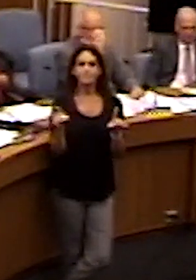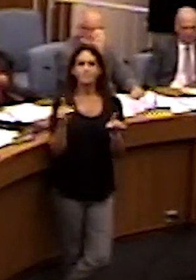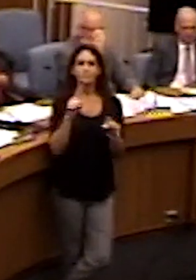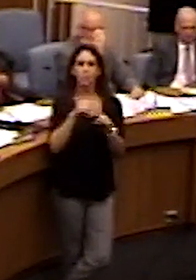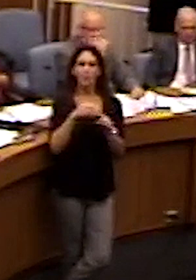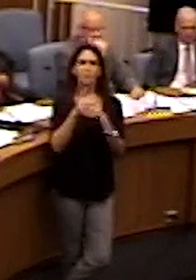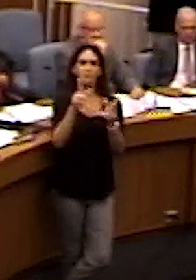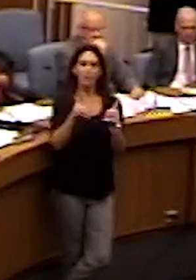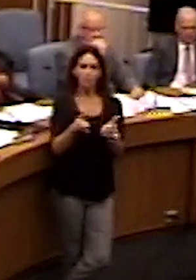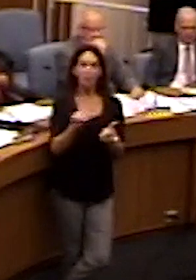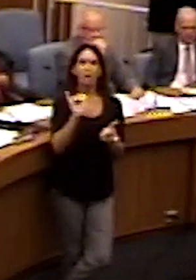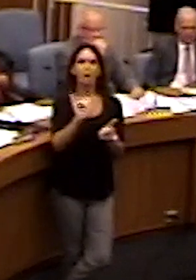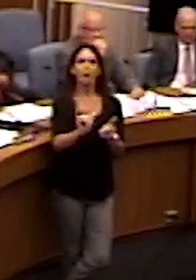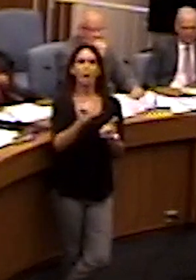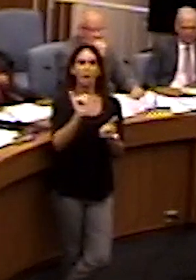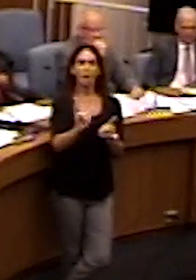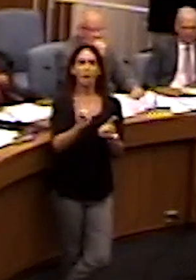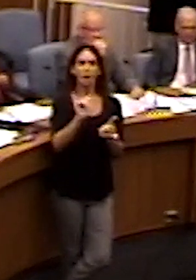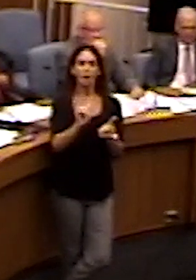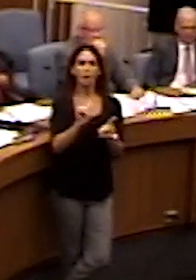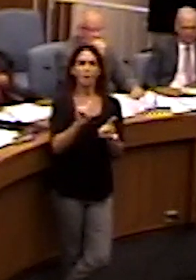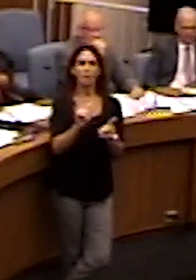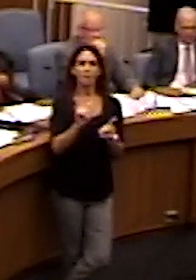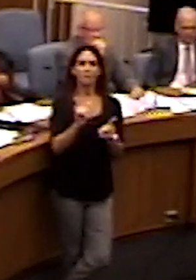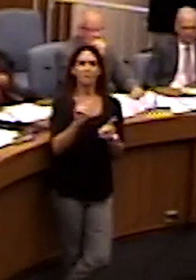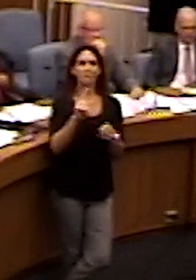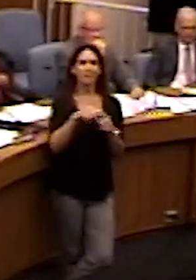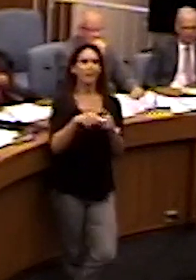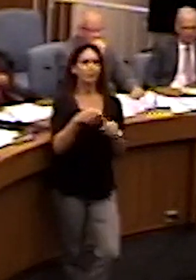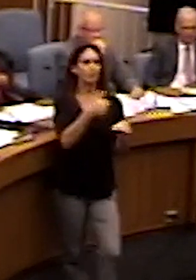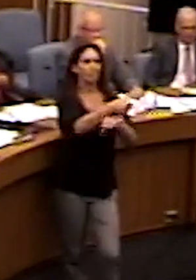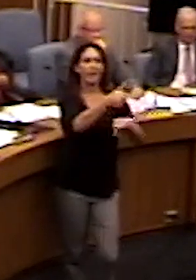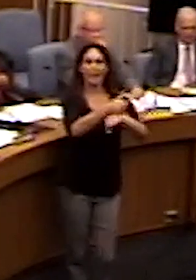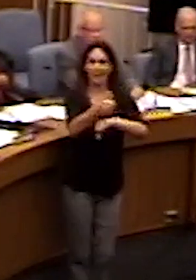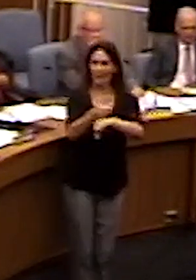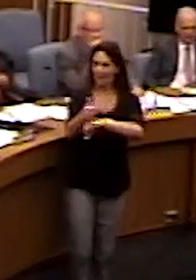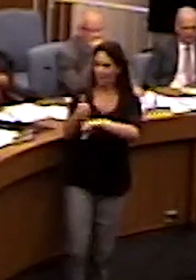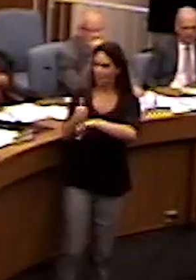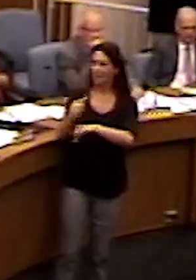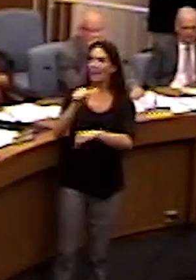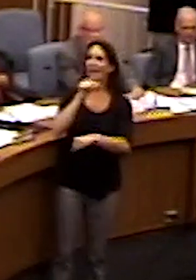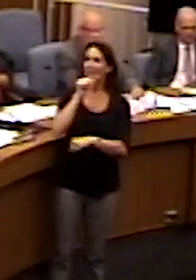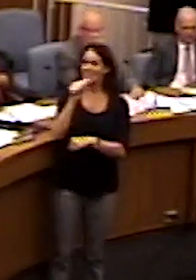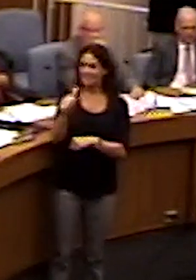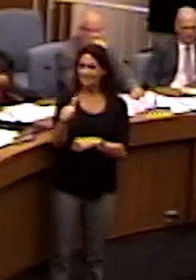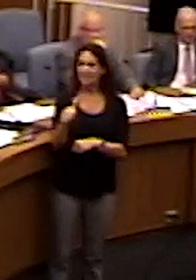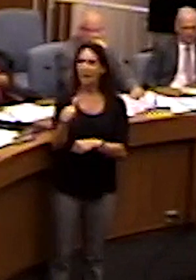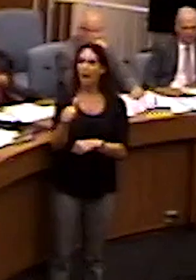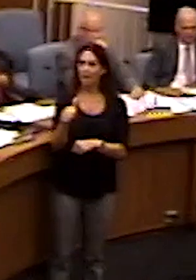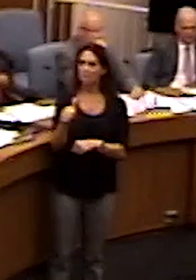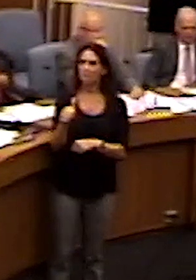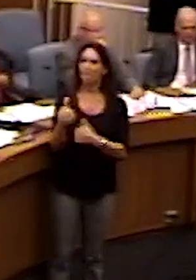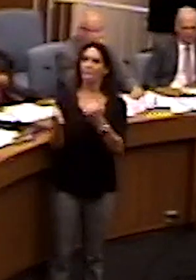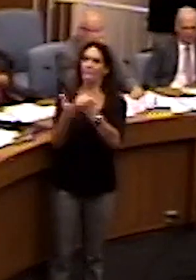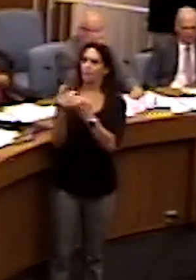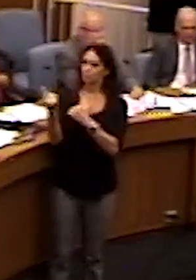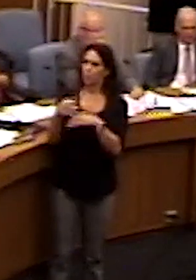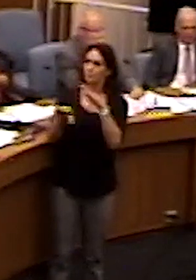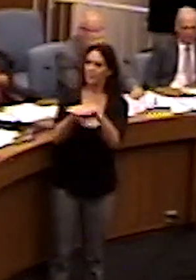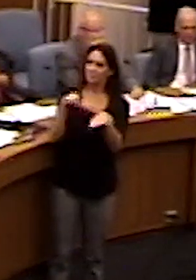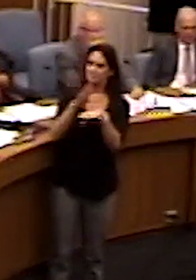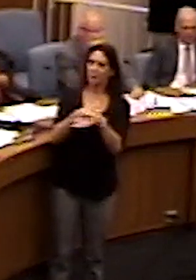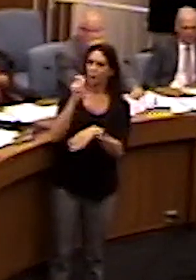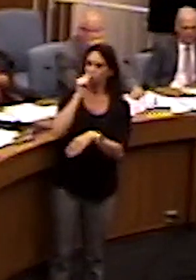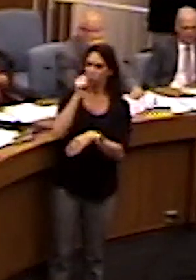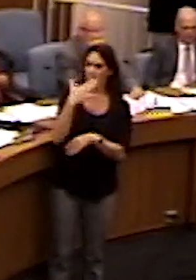the idea that they could no longer just point the finger and not serve somebody based on race, then